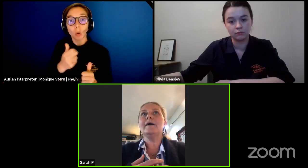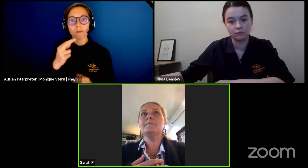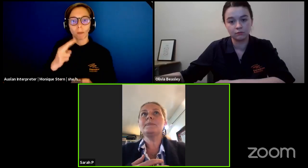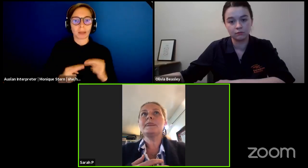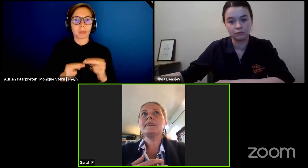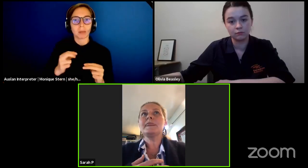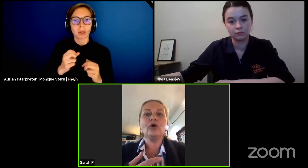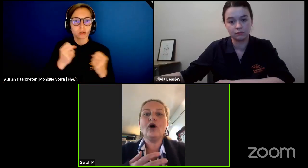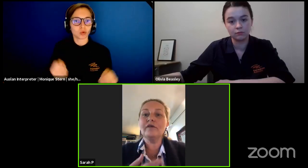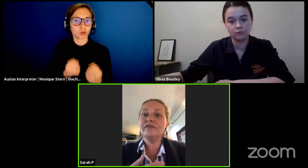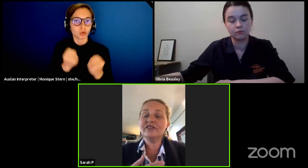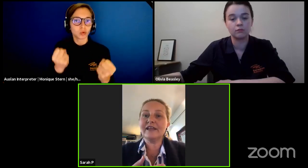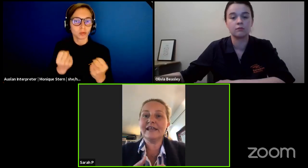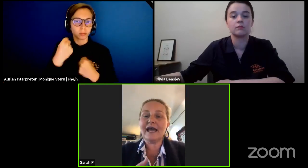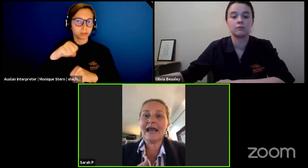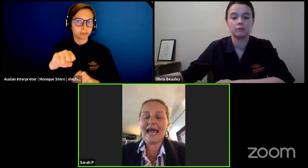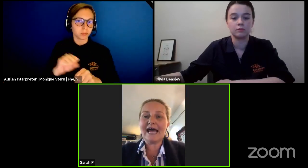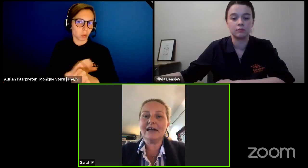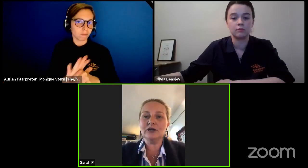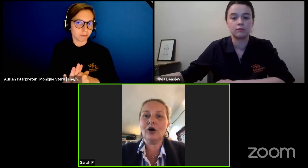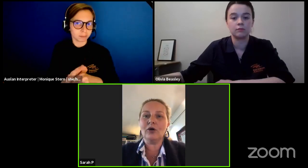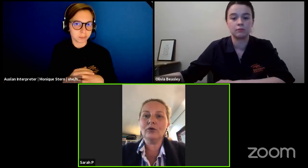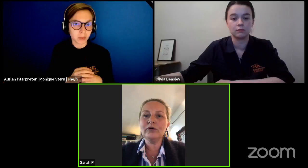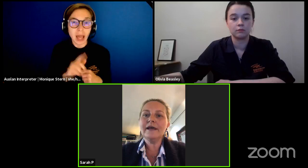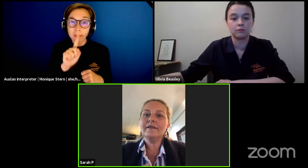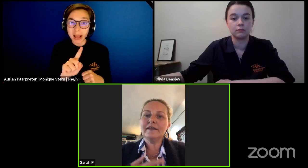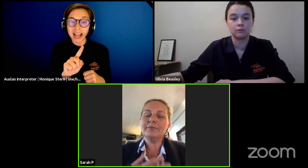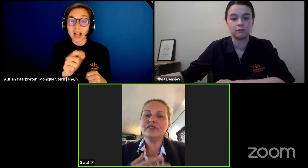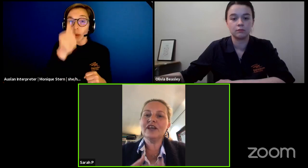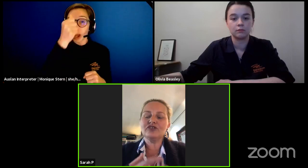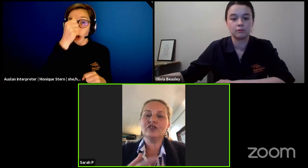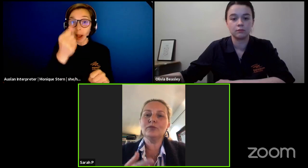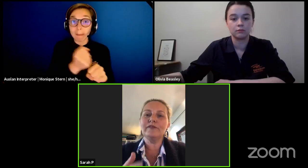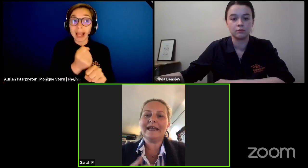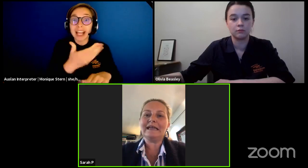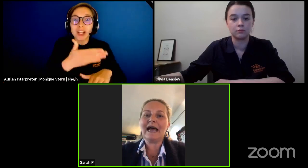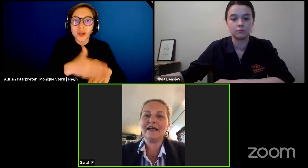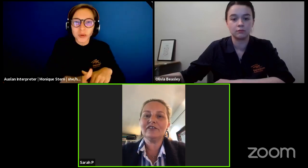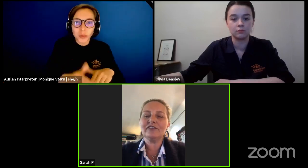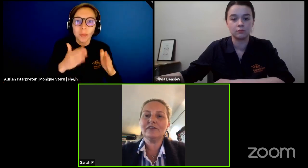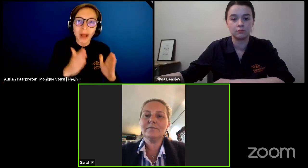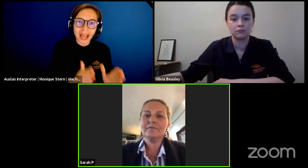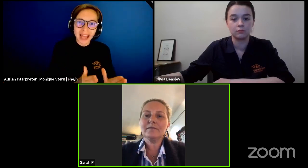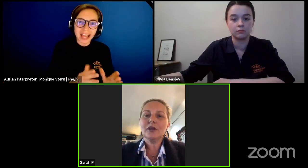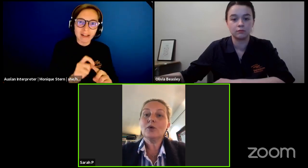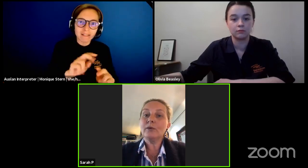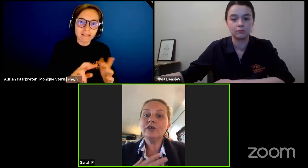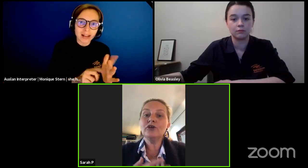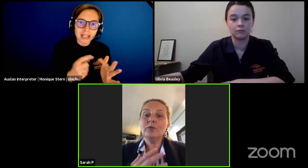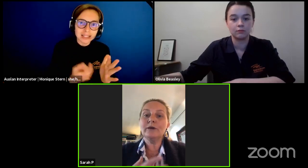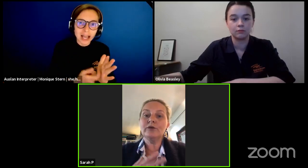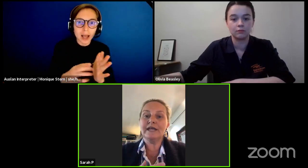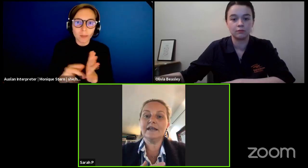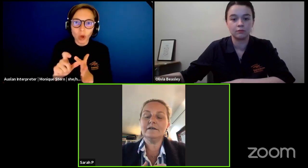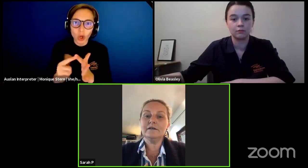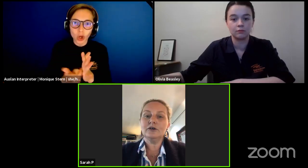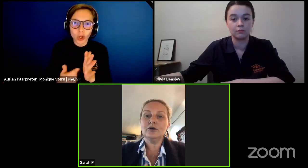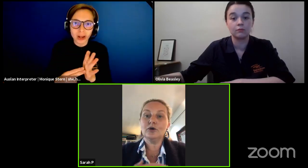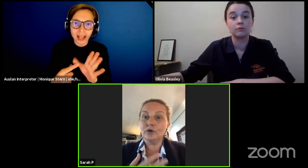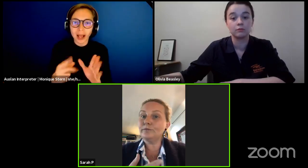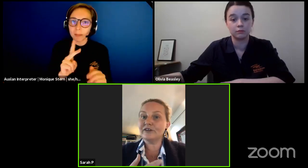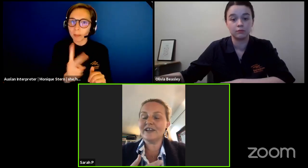were unsure, obviously, at how long the protection would then last. We knew we would